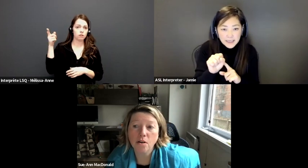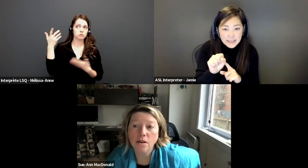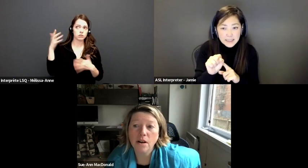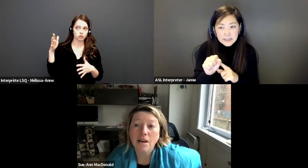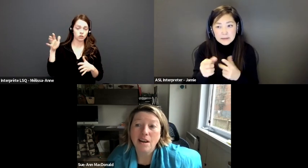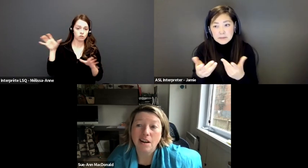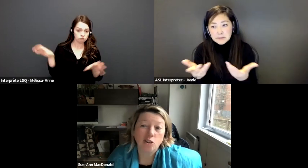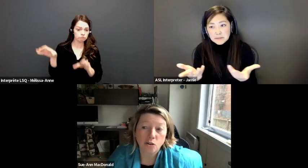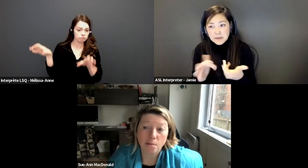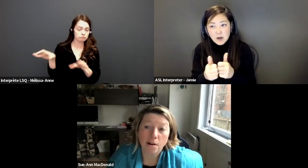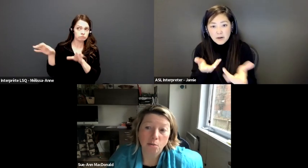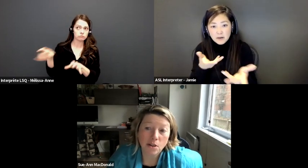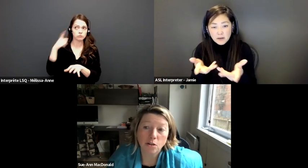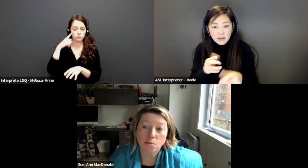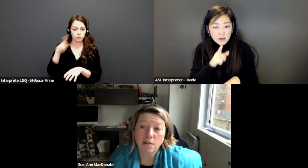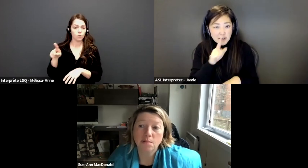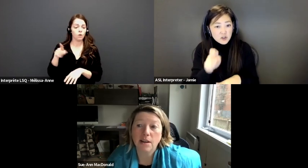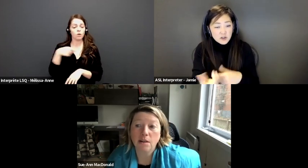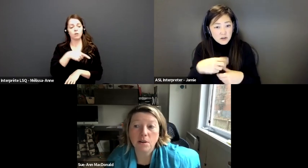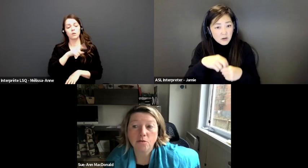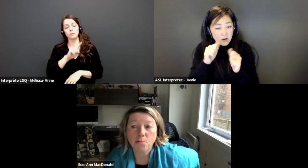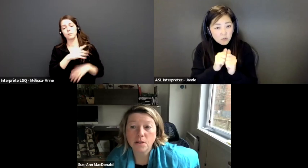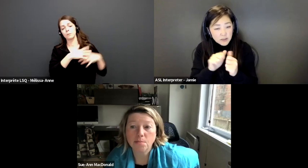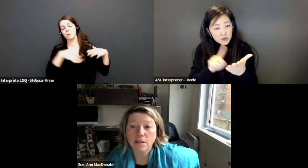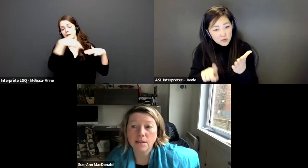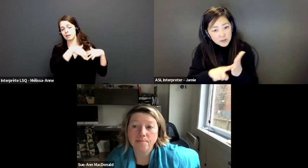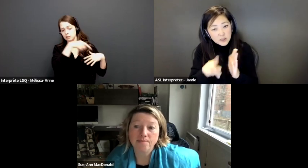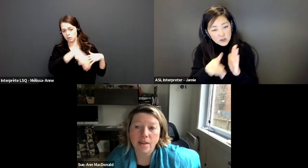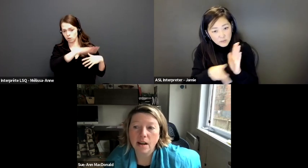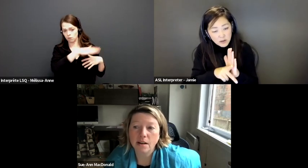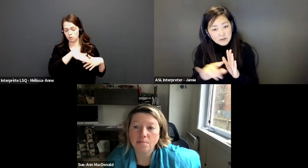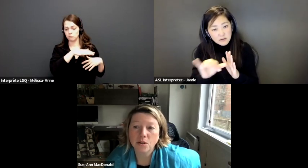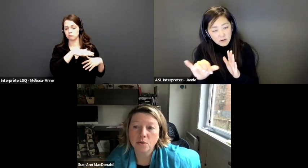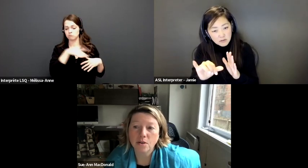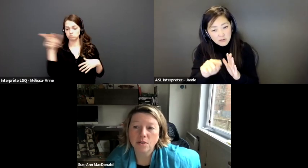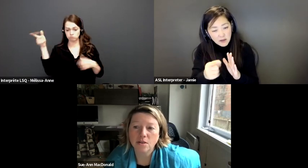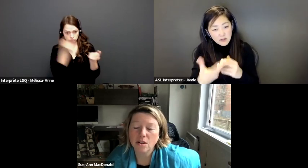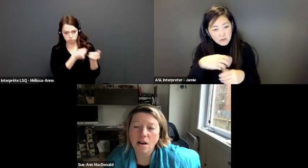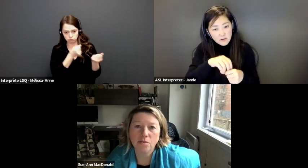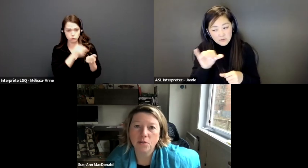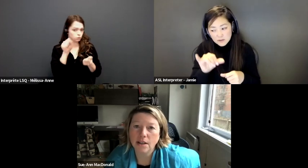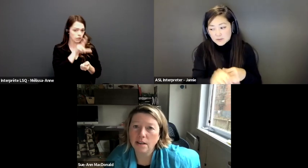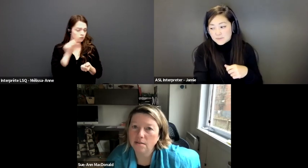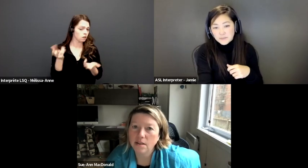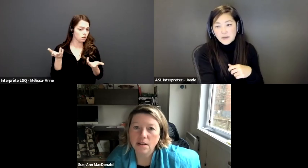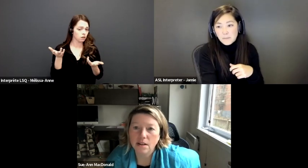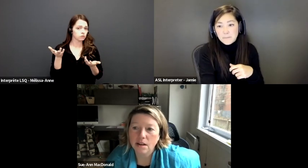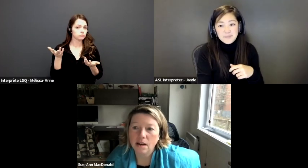own accord, and ensure they are part of the research, policymaking, and meaningful participants. So there's a lot of